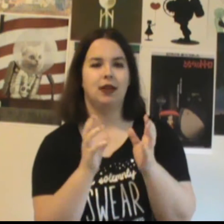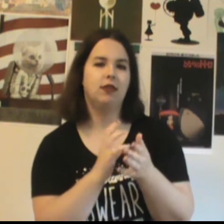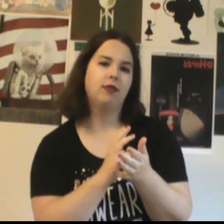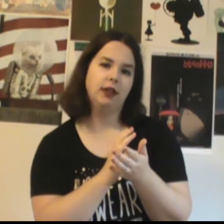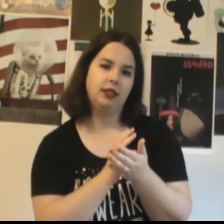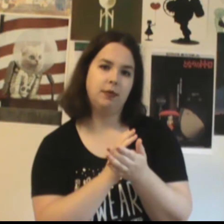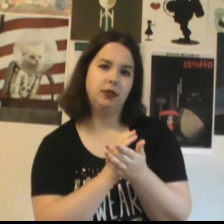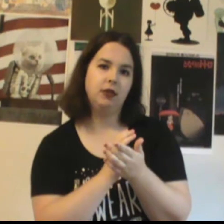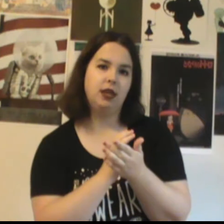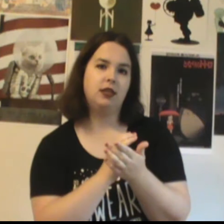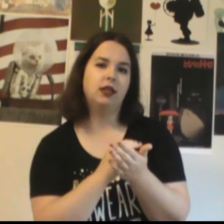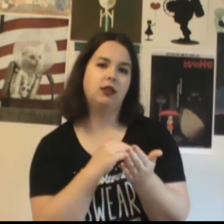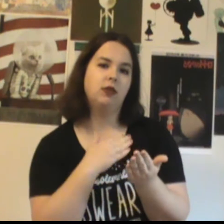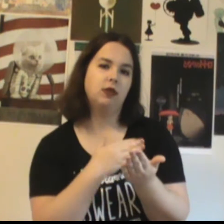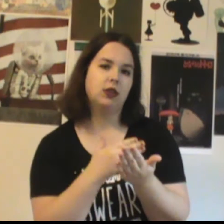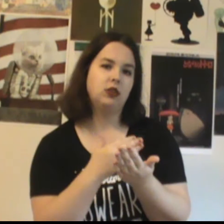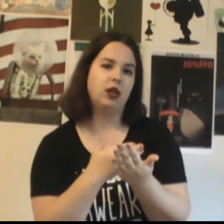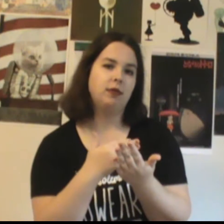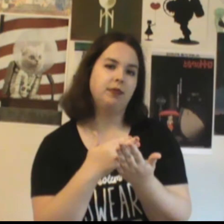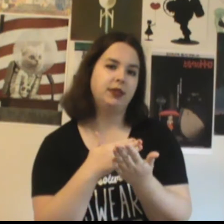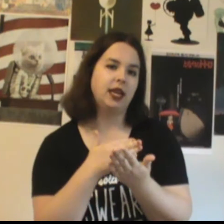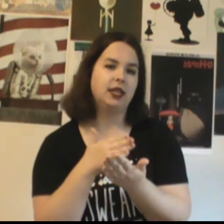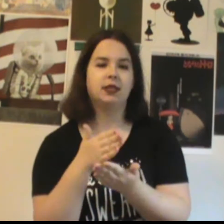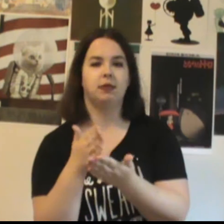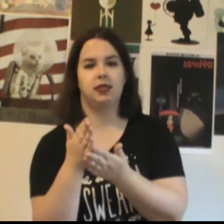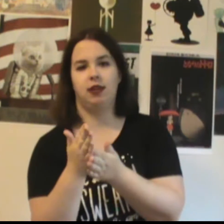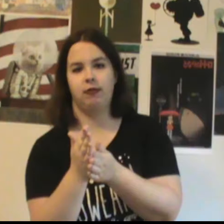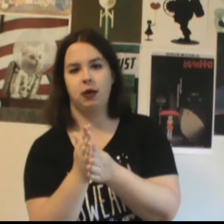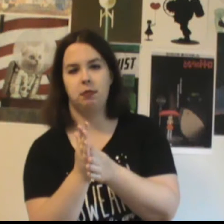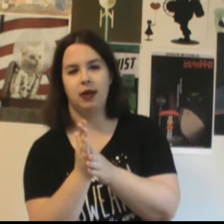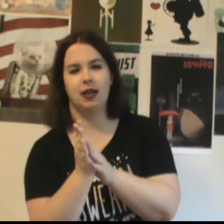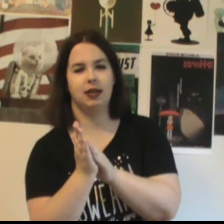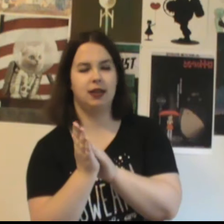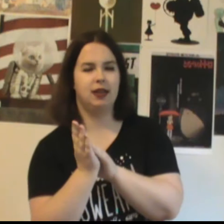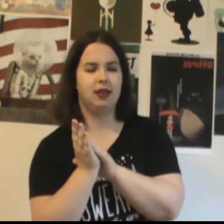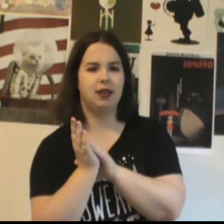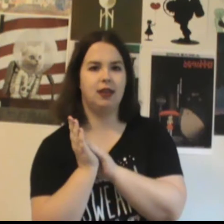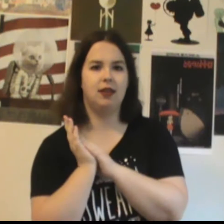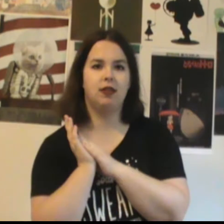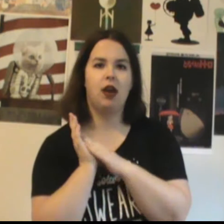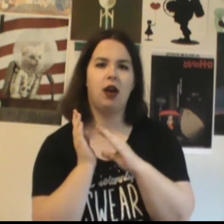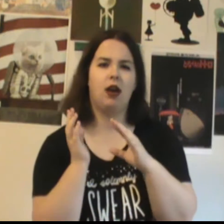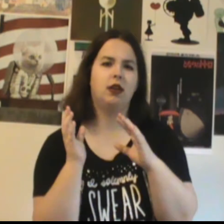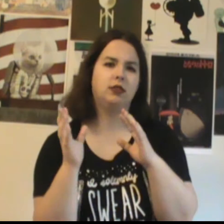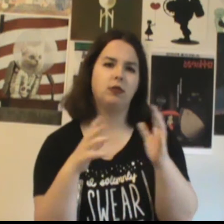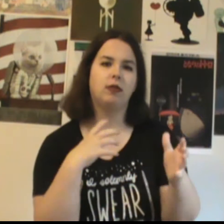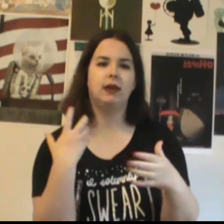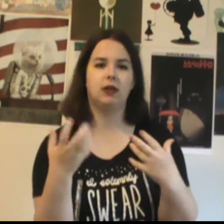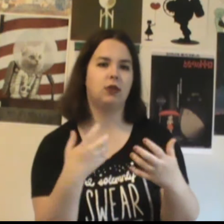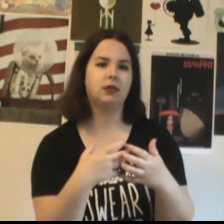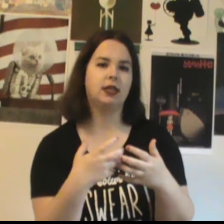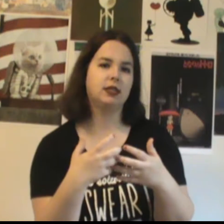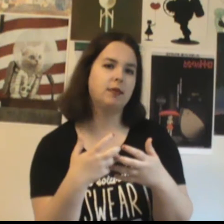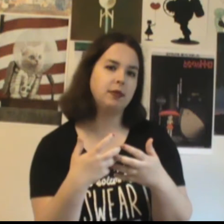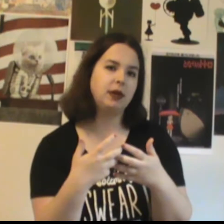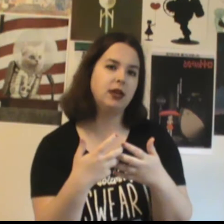great first episode that did do a good job of setting some of the stuff up and sort of introducing some of the